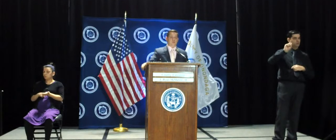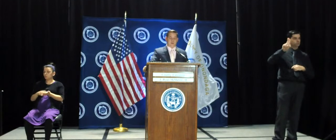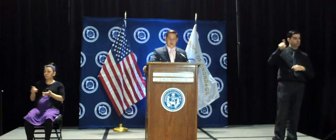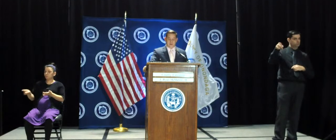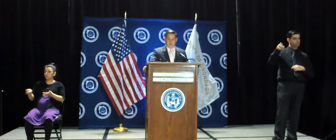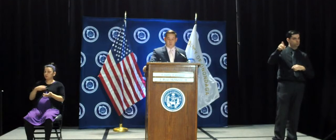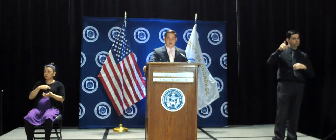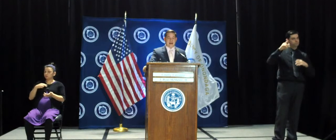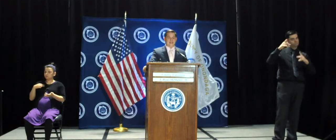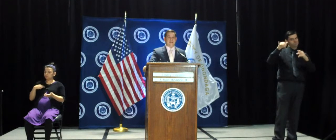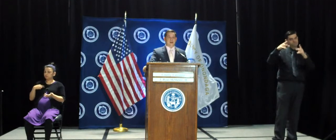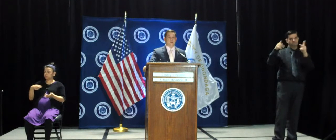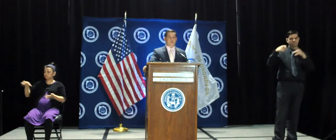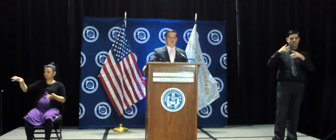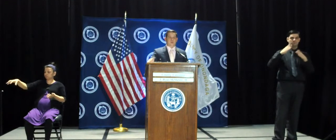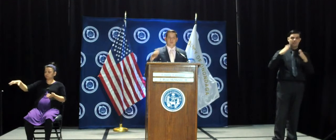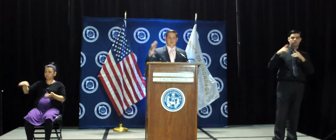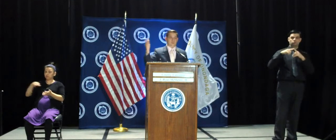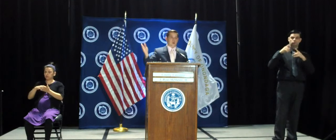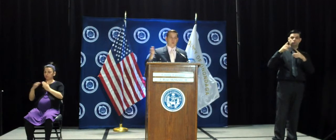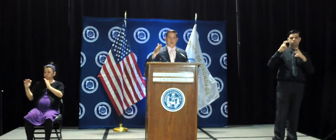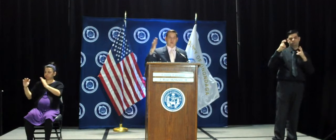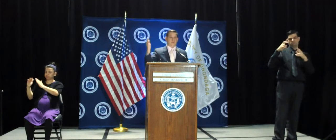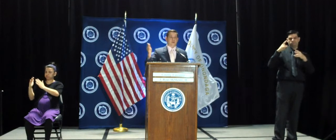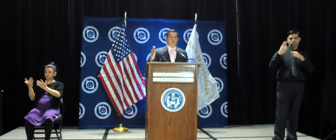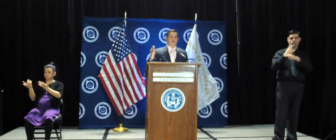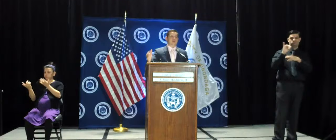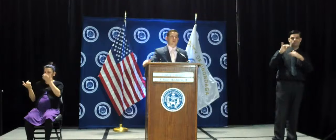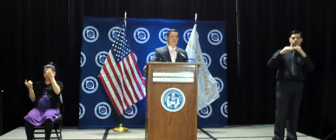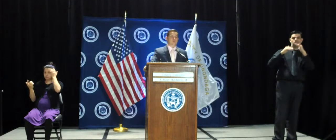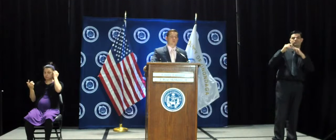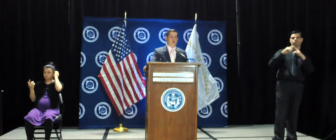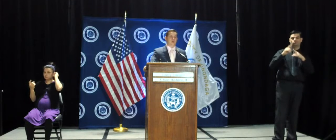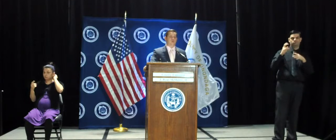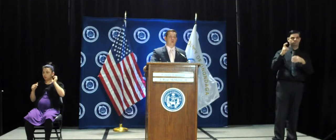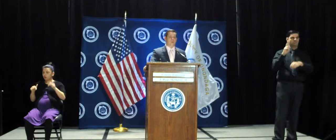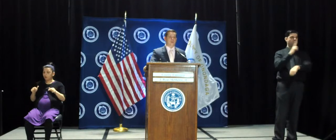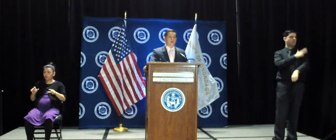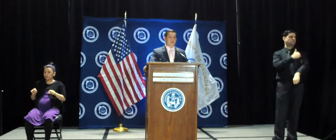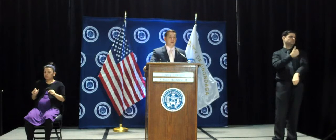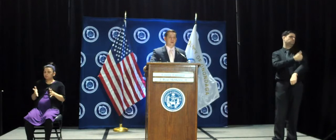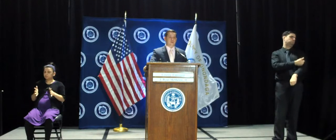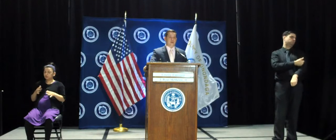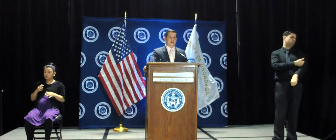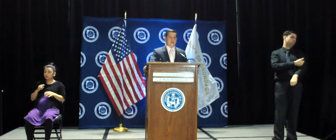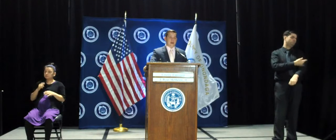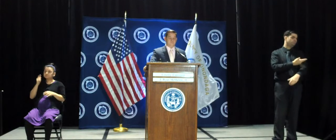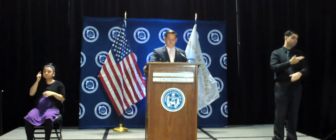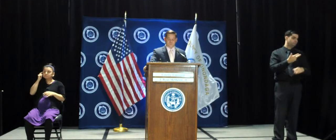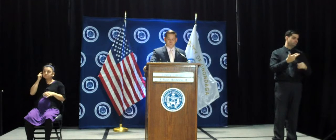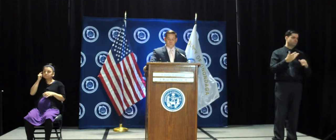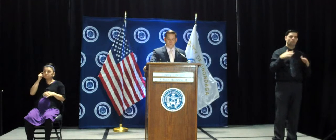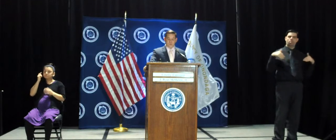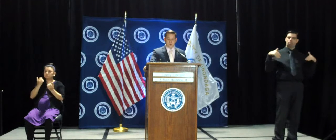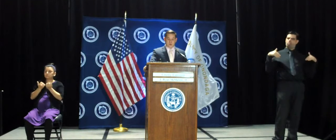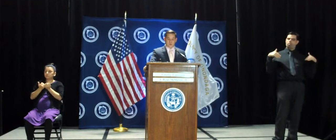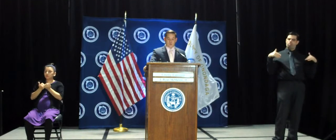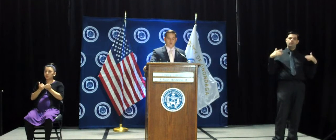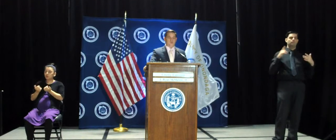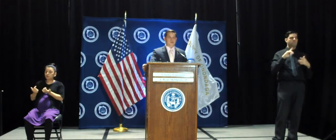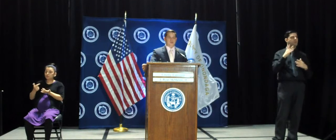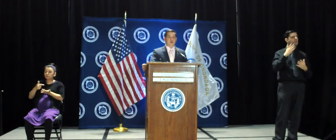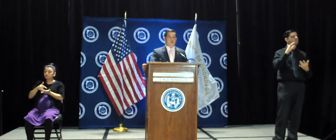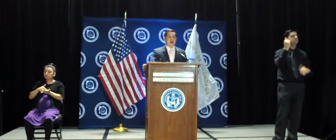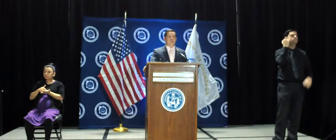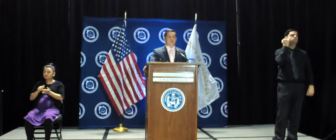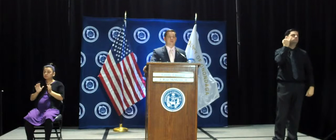there to implement. We're not there, but Matt, we're thinking about these things and we're preparing for them in the event that the